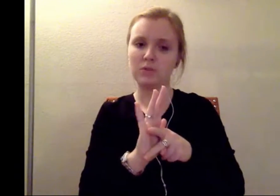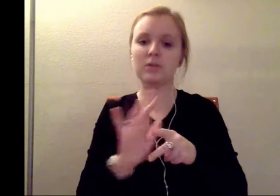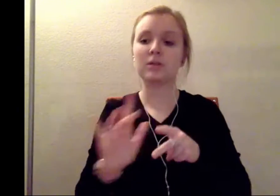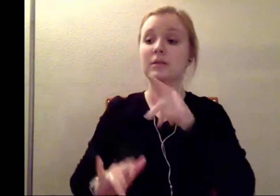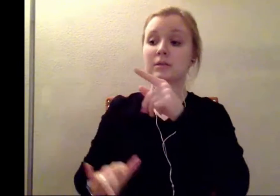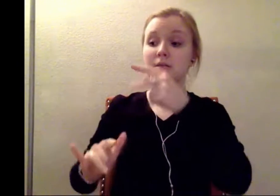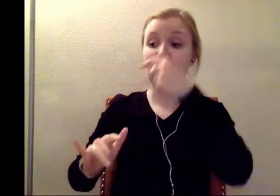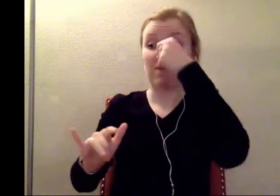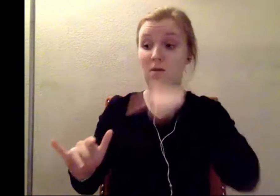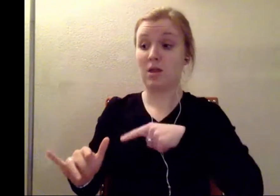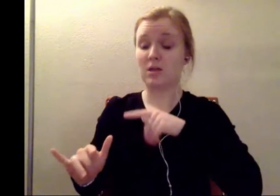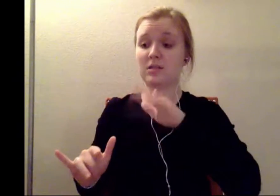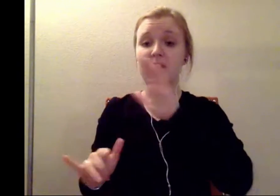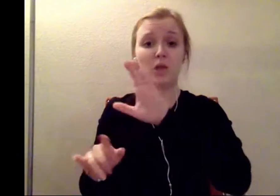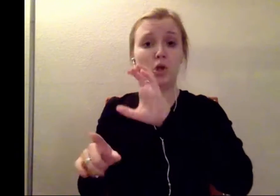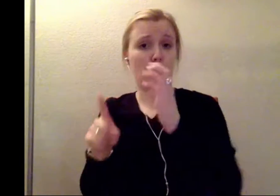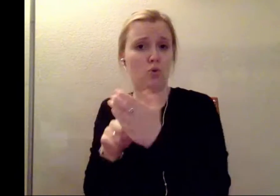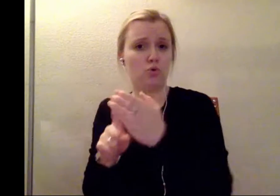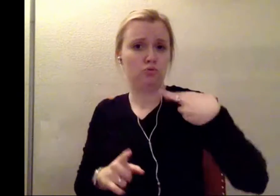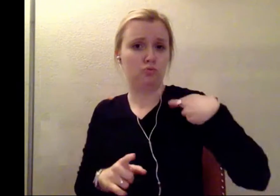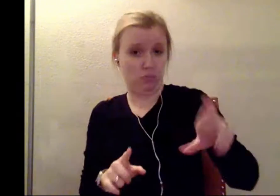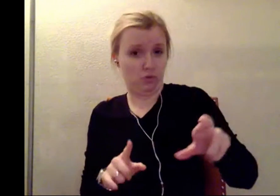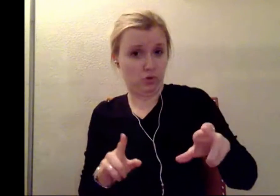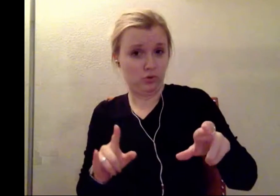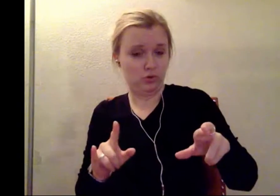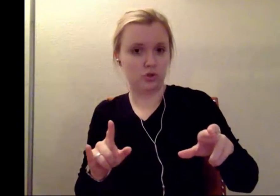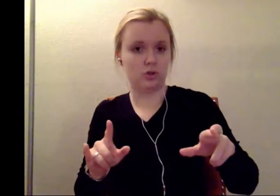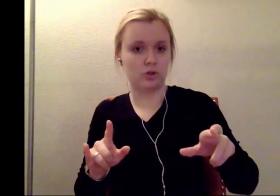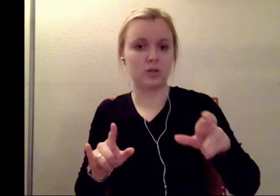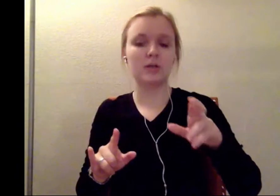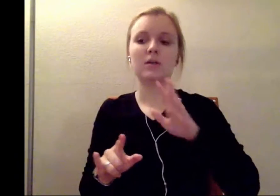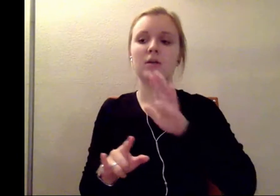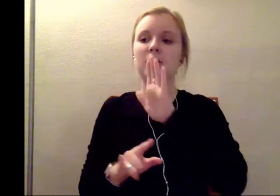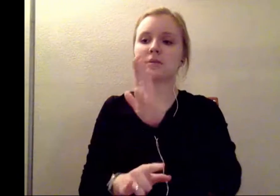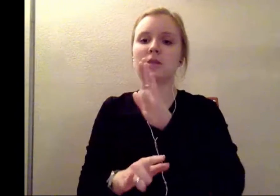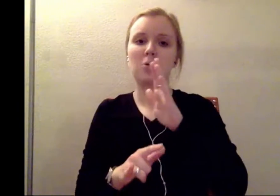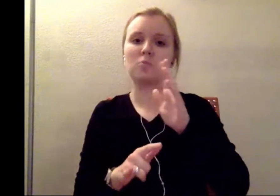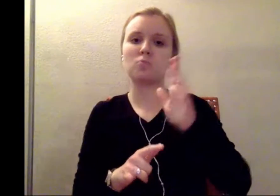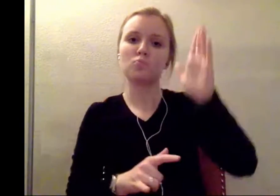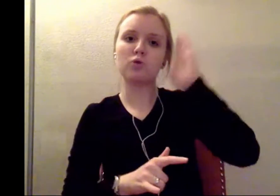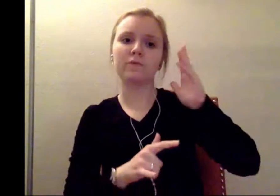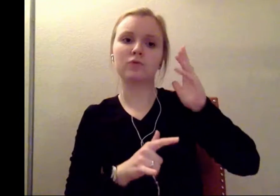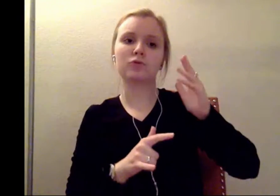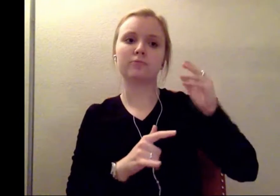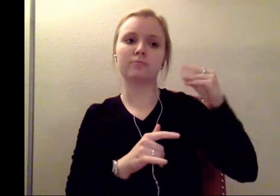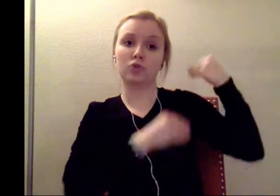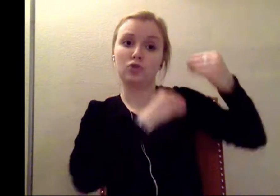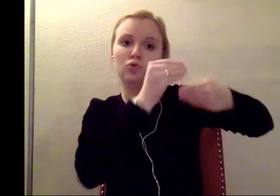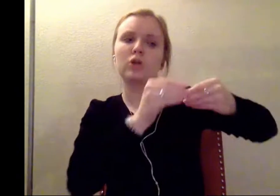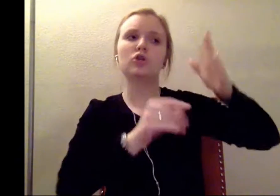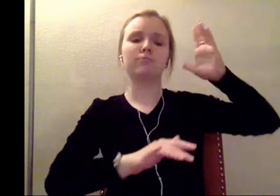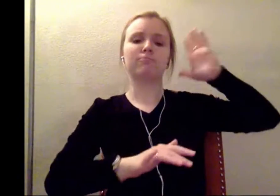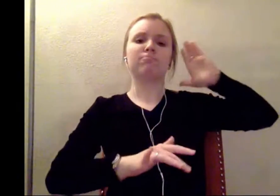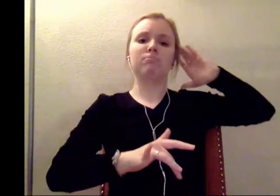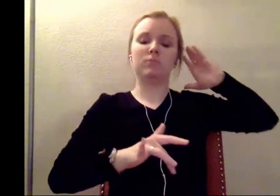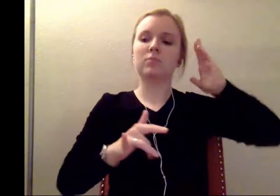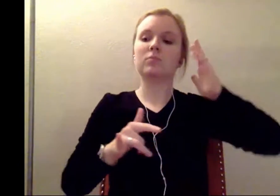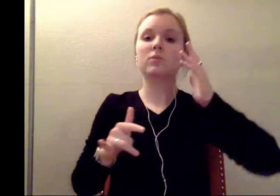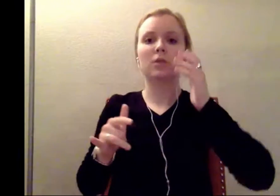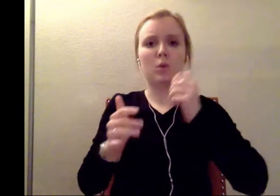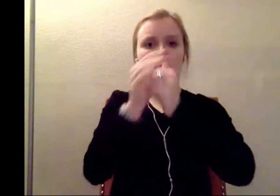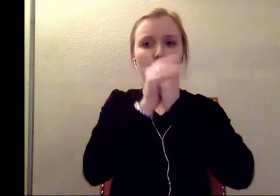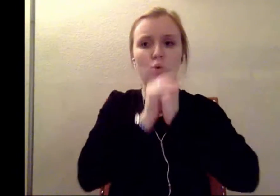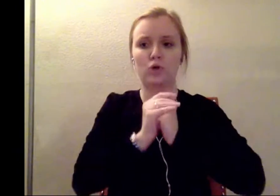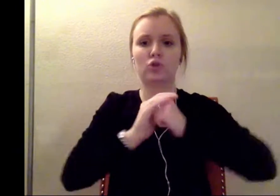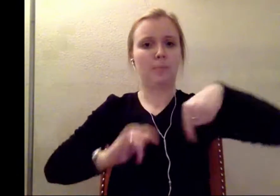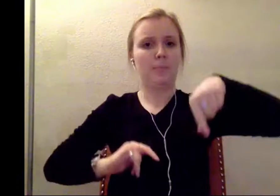culture, was that they worshipped their ancestors, and they buried their ancestors on their